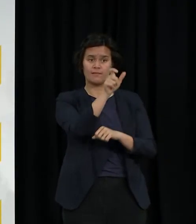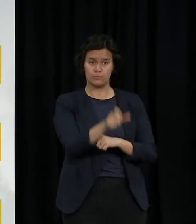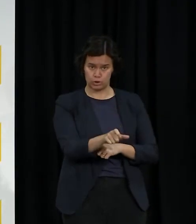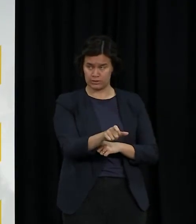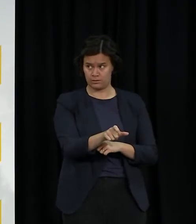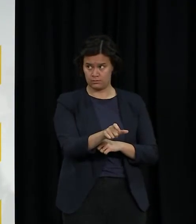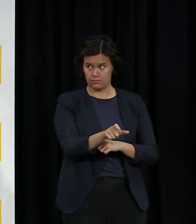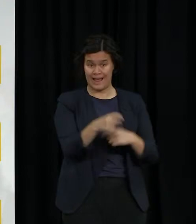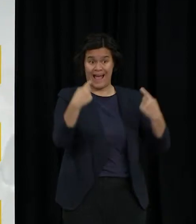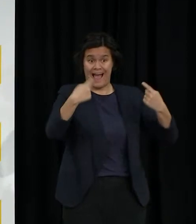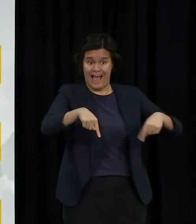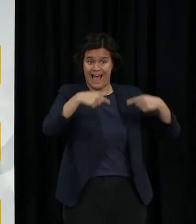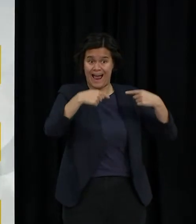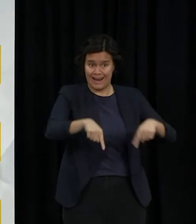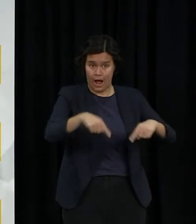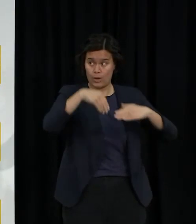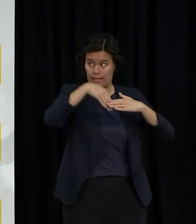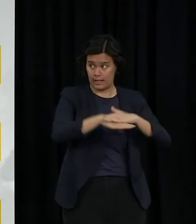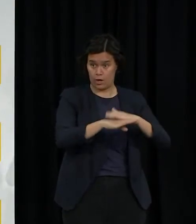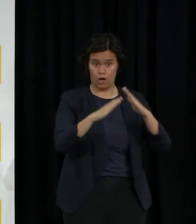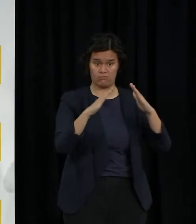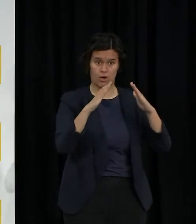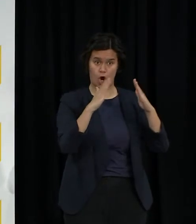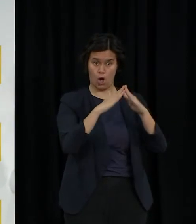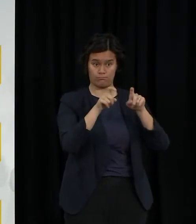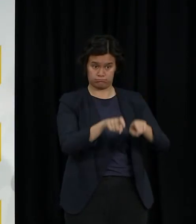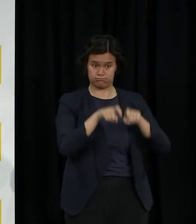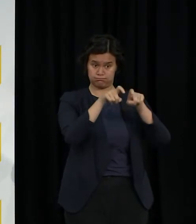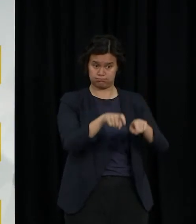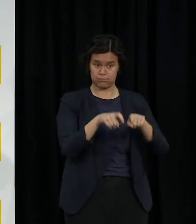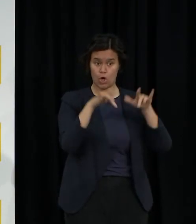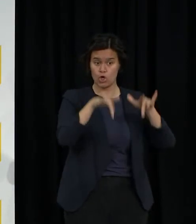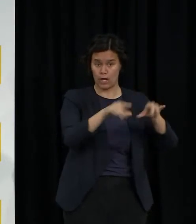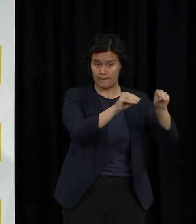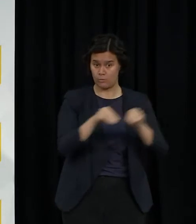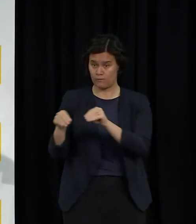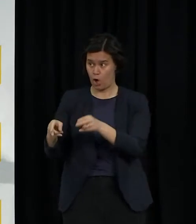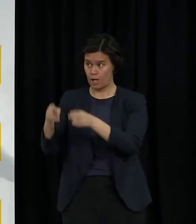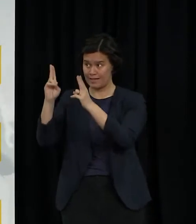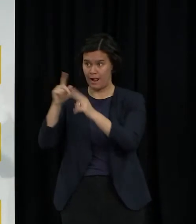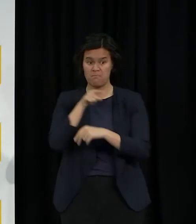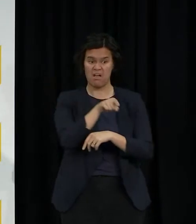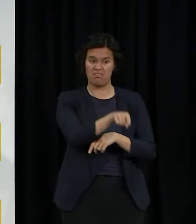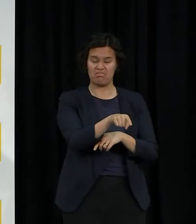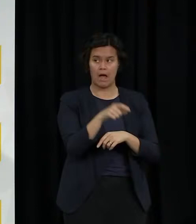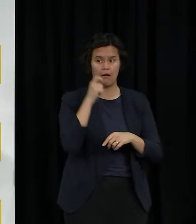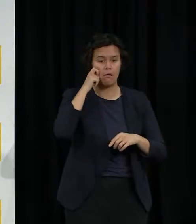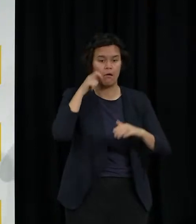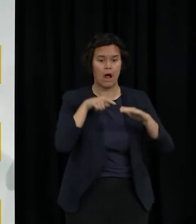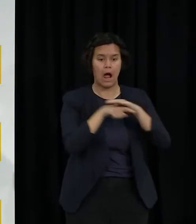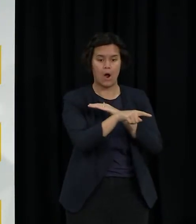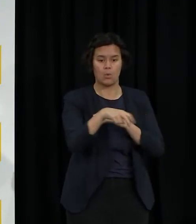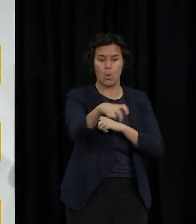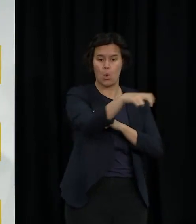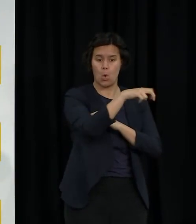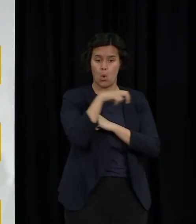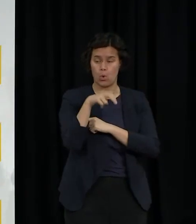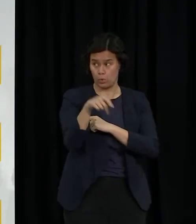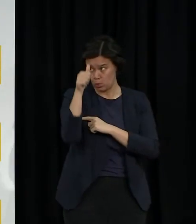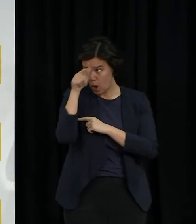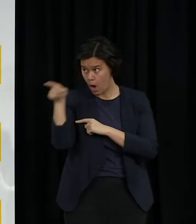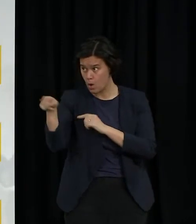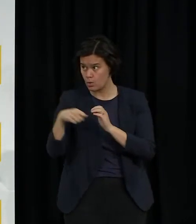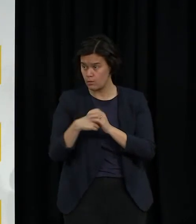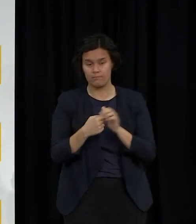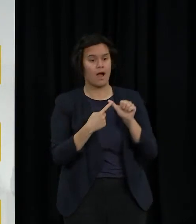their family then walked around the community anyway? I'm not aware of a specific situation of that type. What I am aware of is that